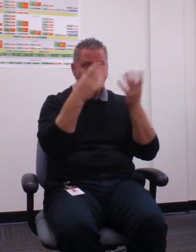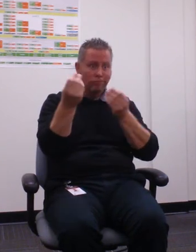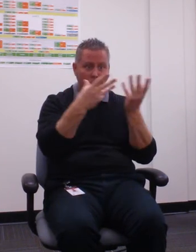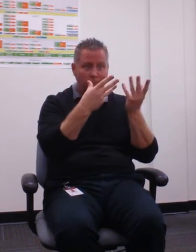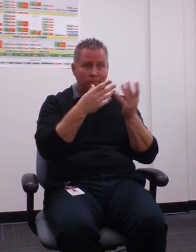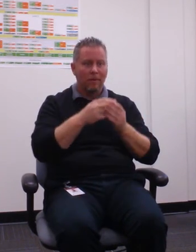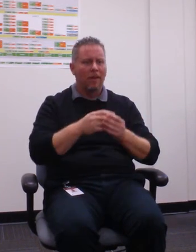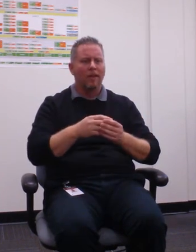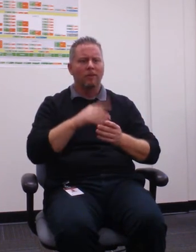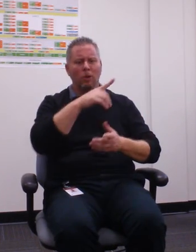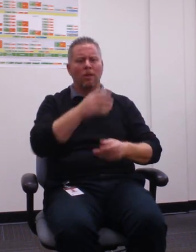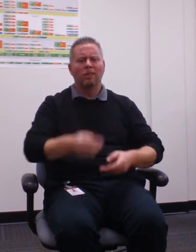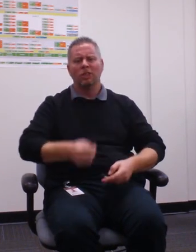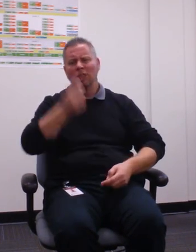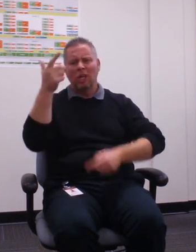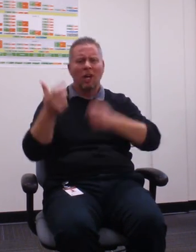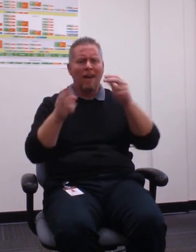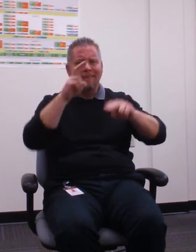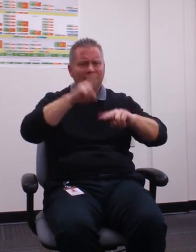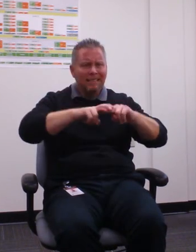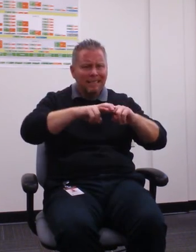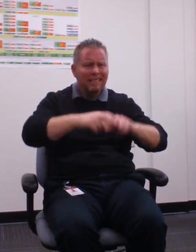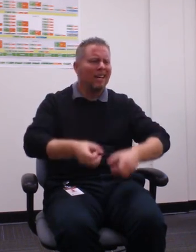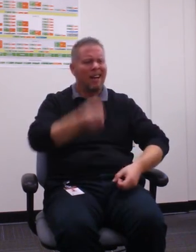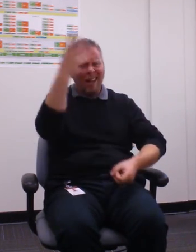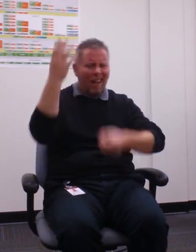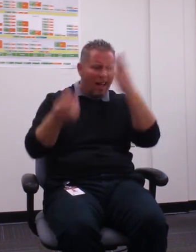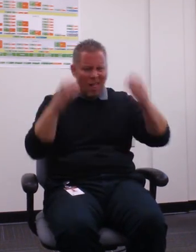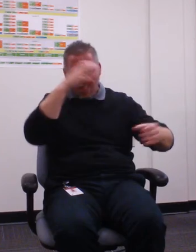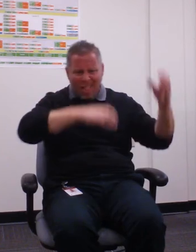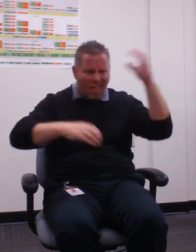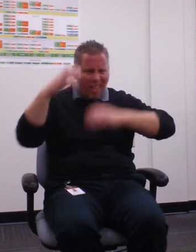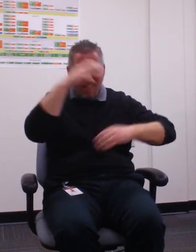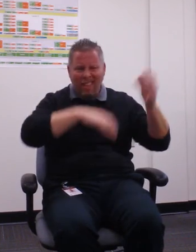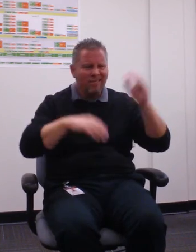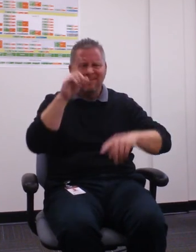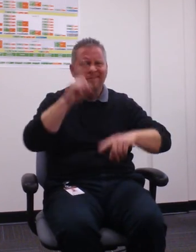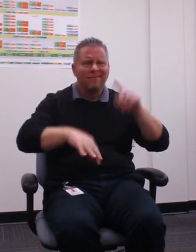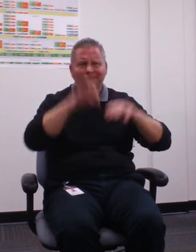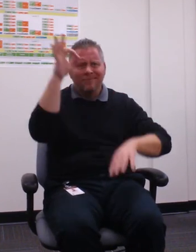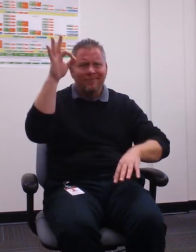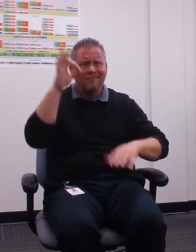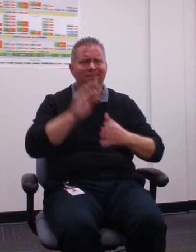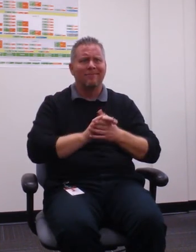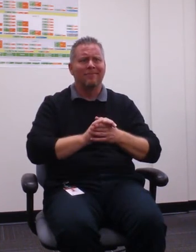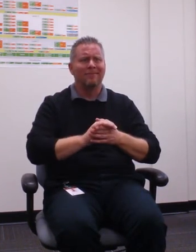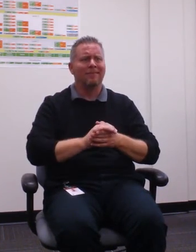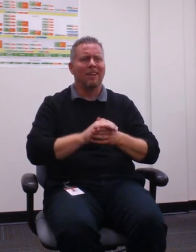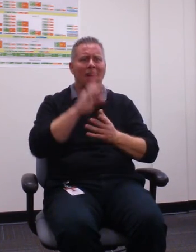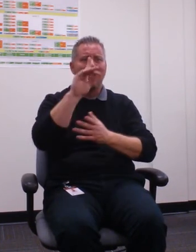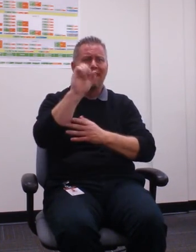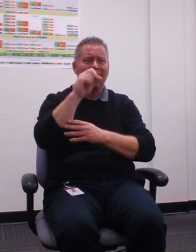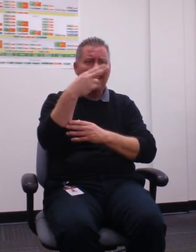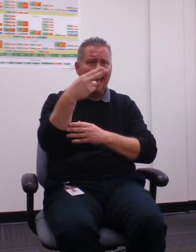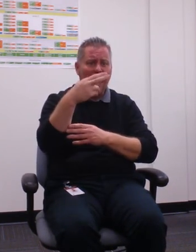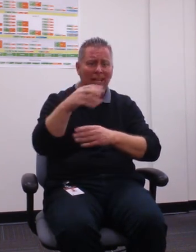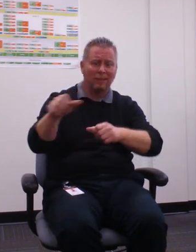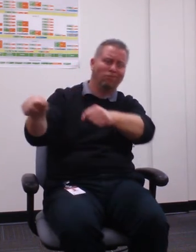pulled the seats up. They did everything you could imagine, including pulling the dashboard back. But minus the